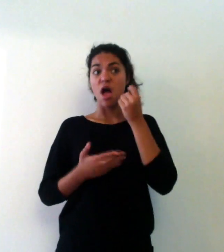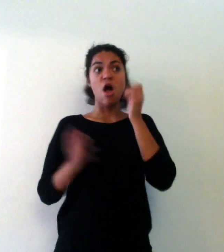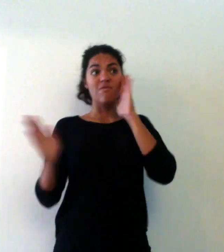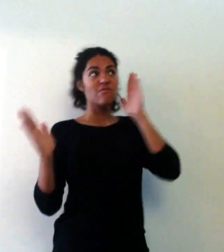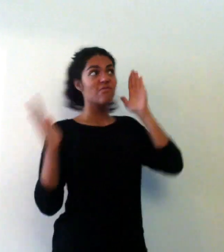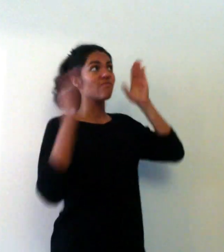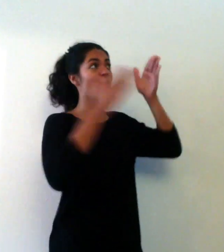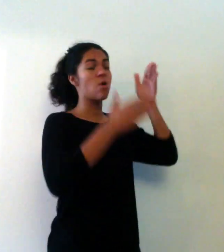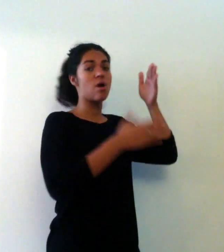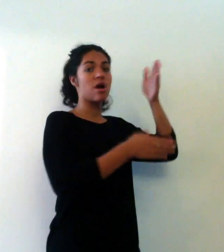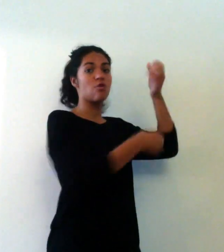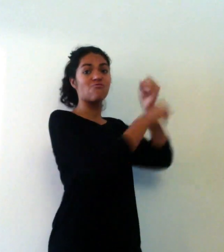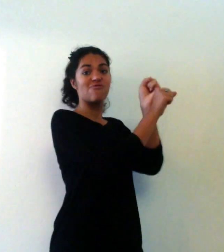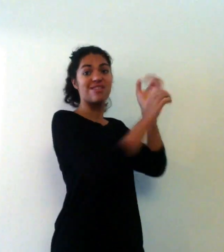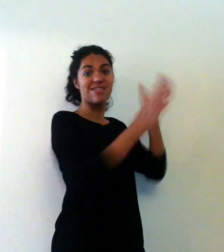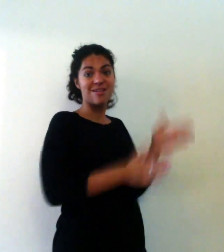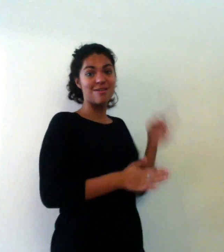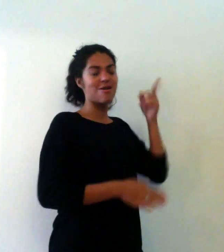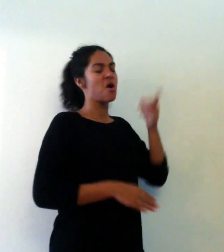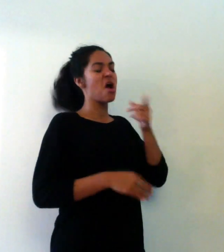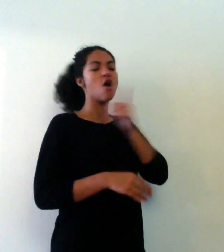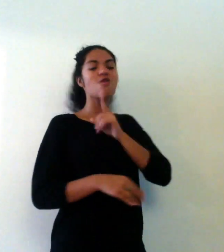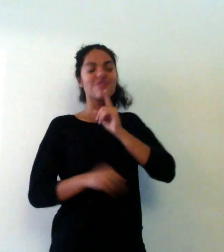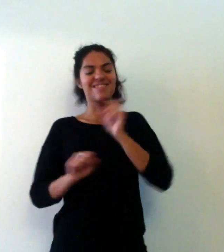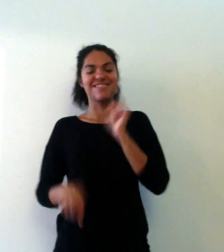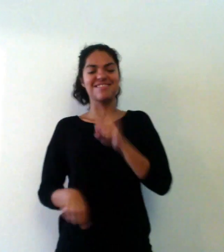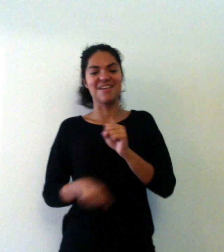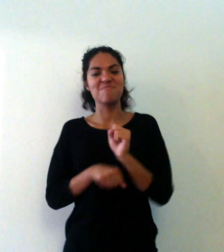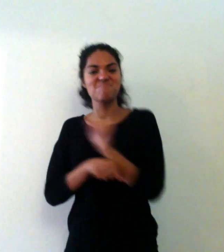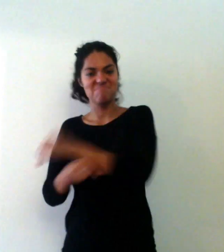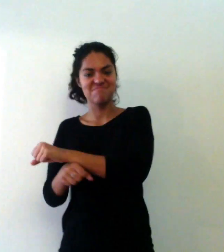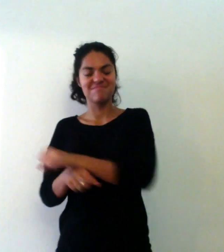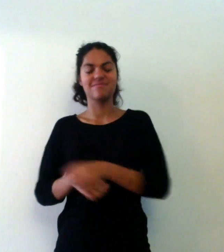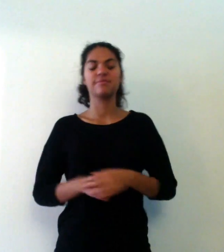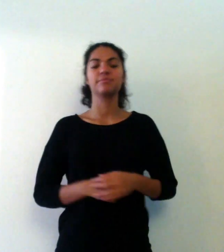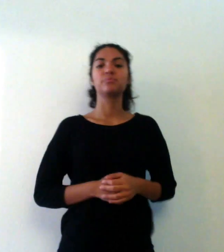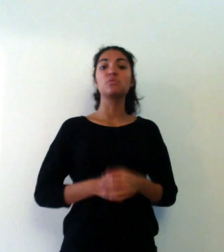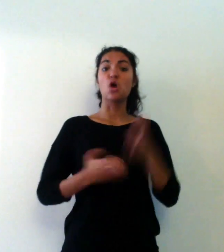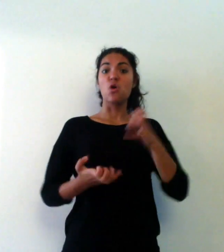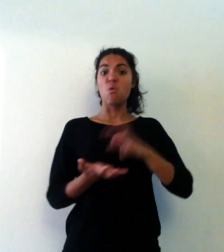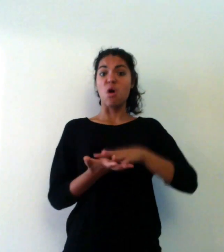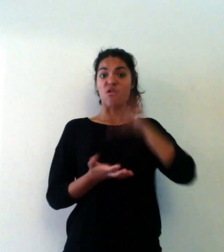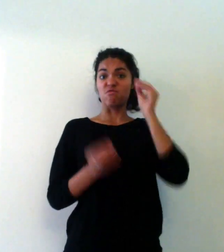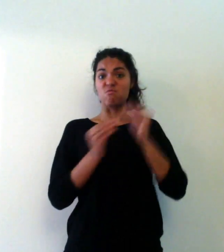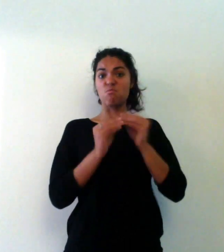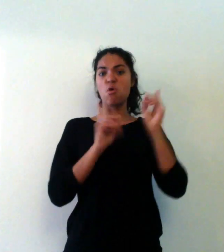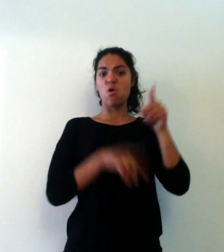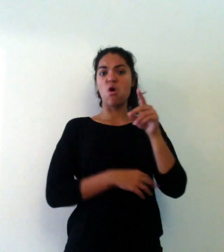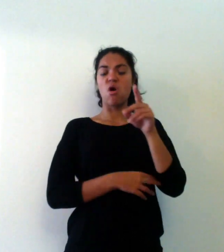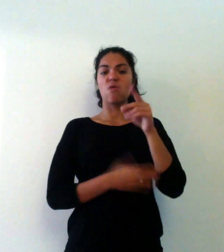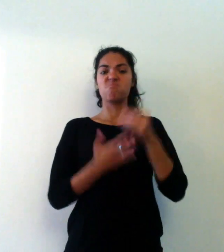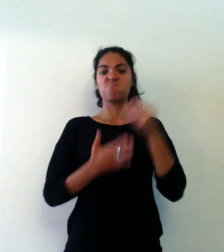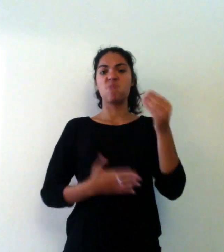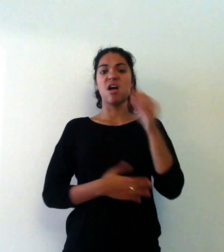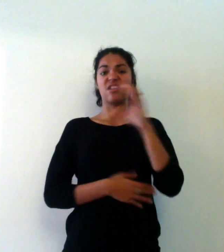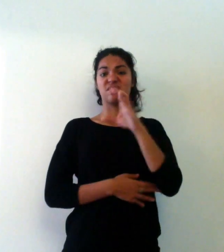like to order this message in its entirety, visit our online store at rzim.org and look for the Shop tab and then the title